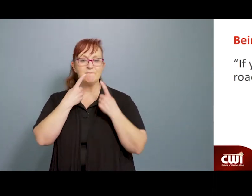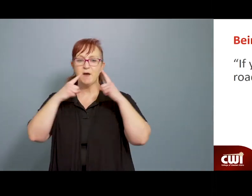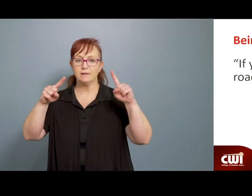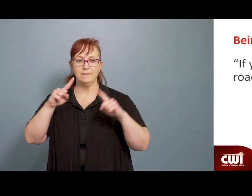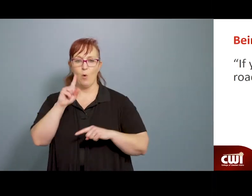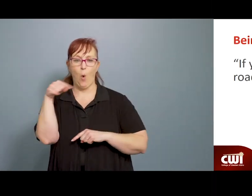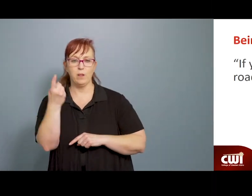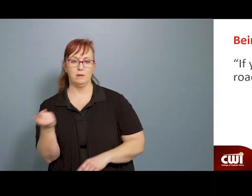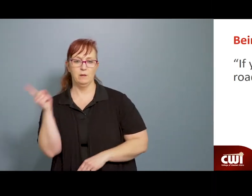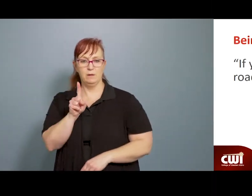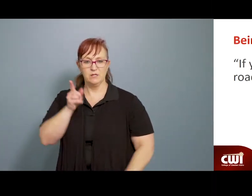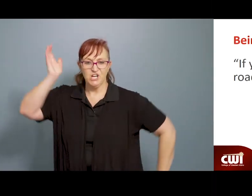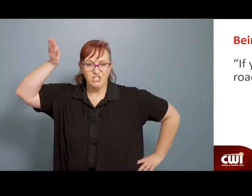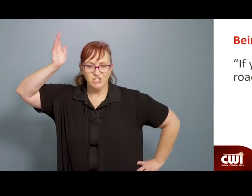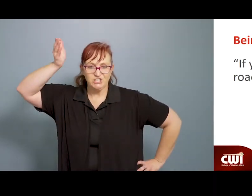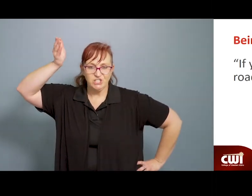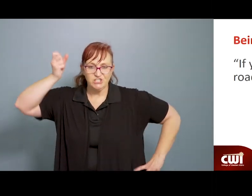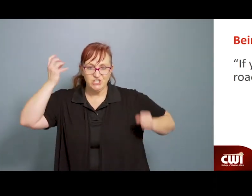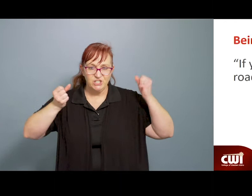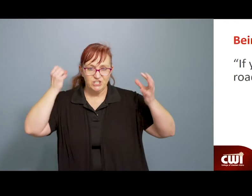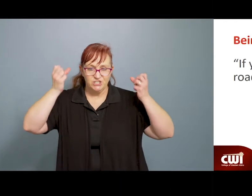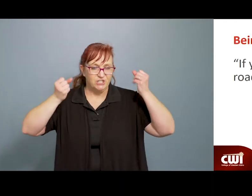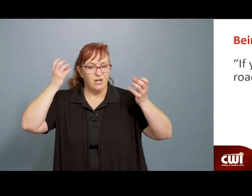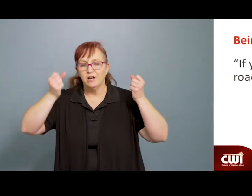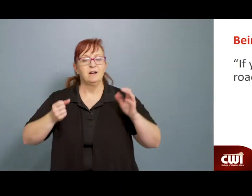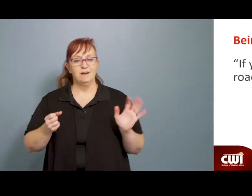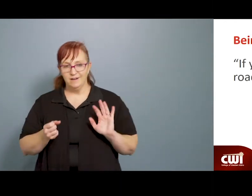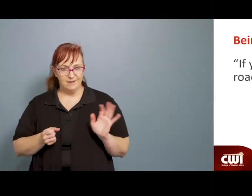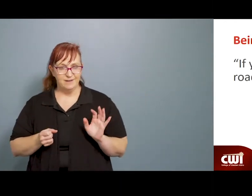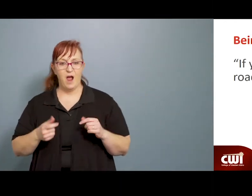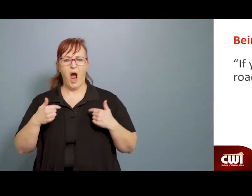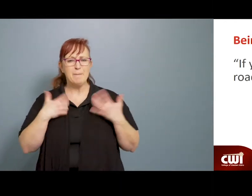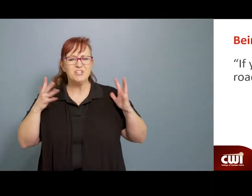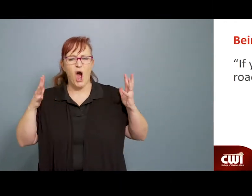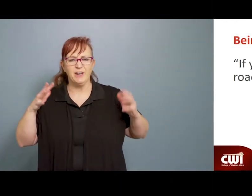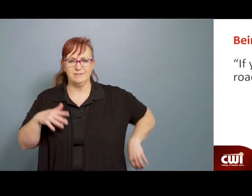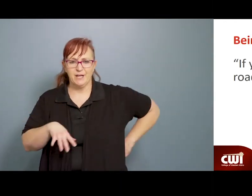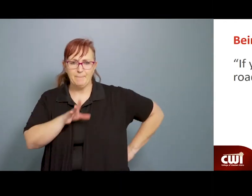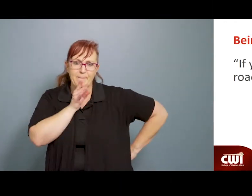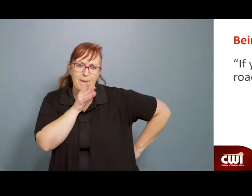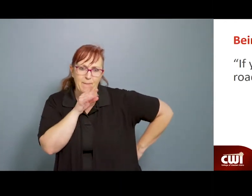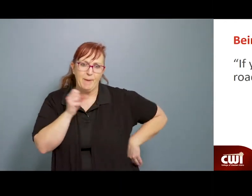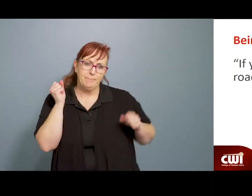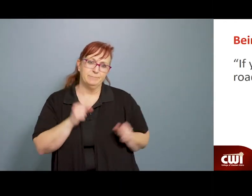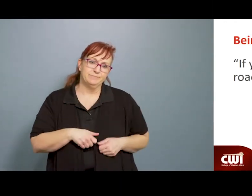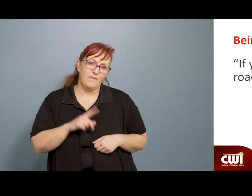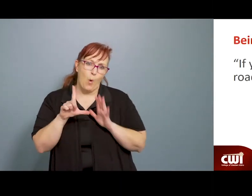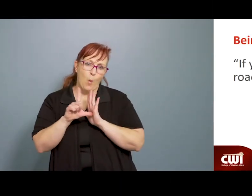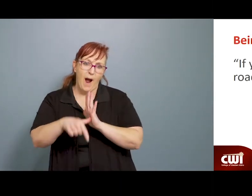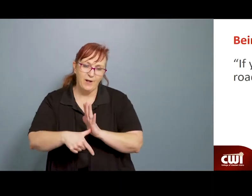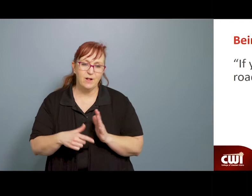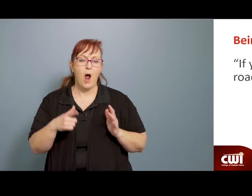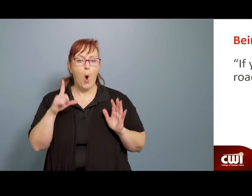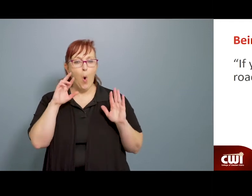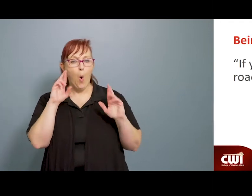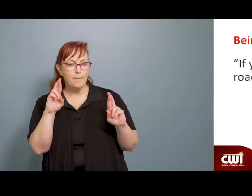to retain information. So I've been speaking for a while. I hope what you'll take away from this message